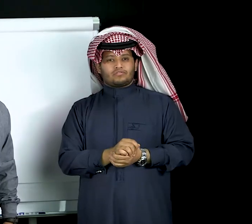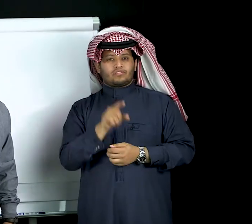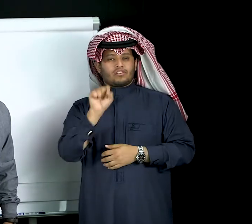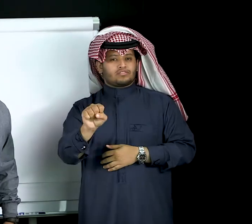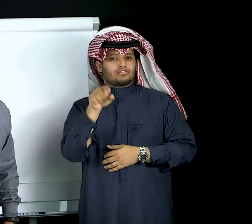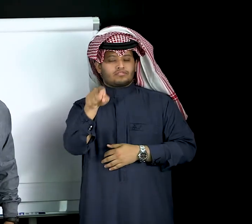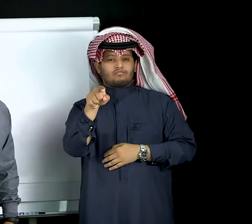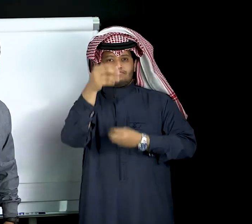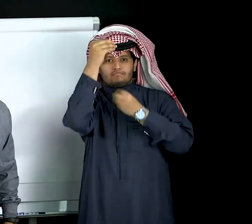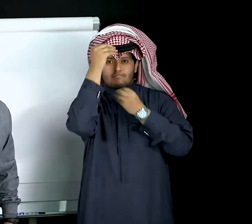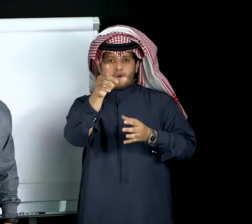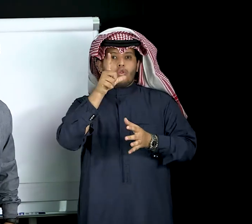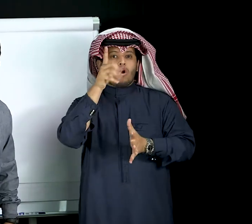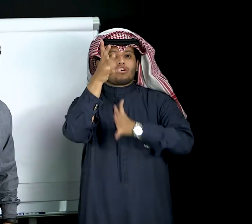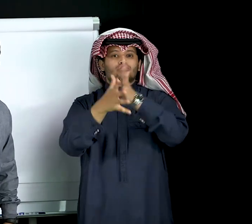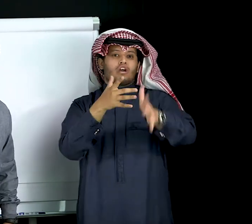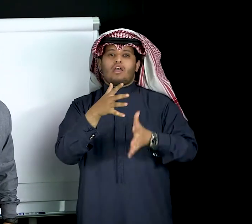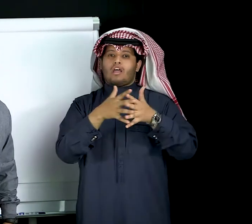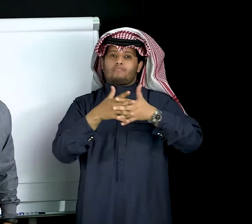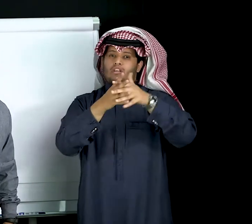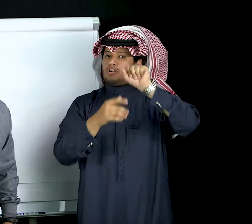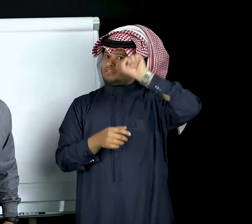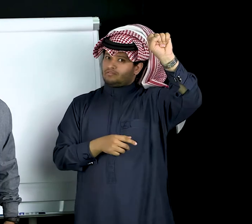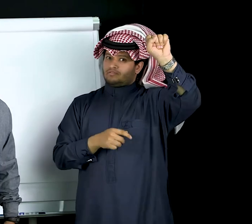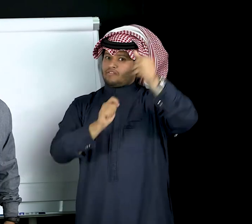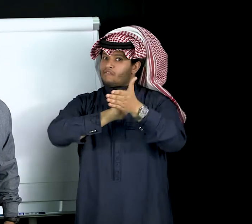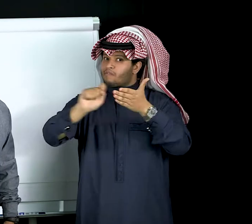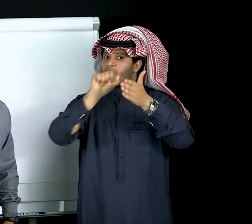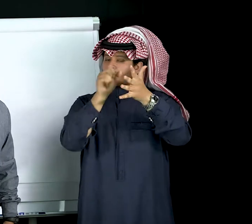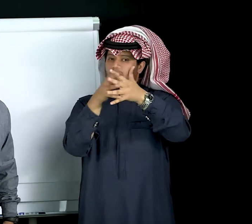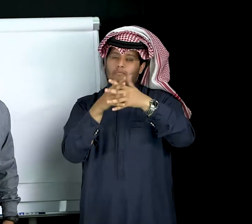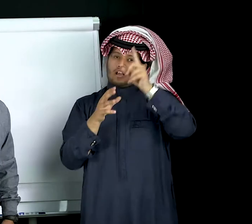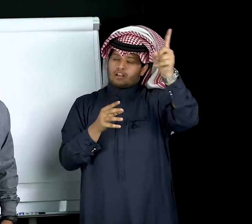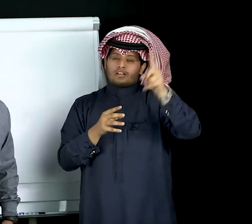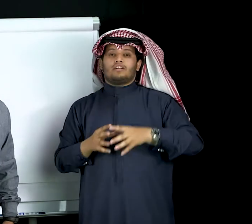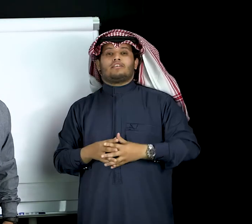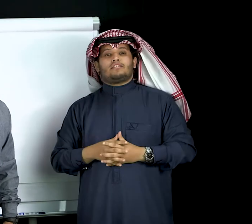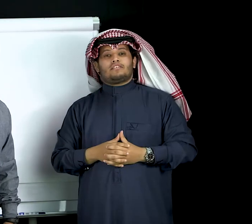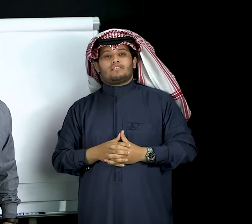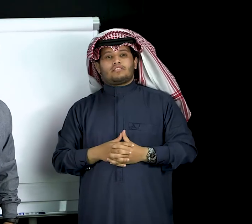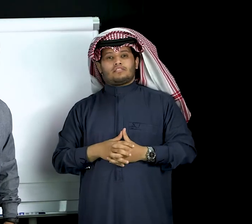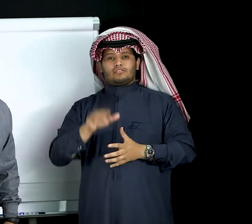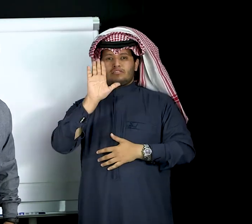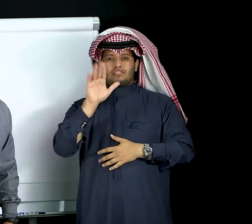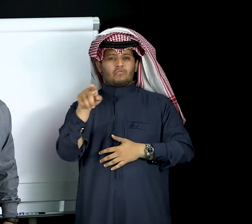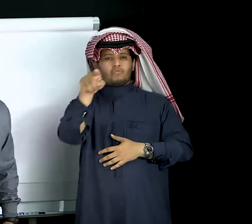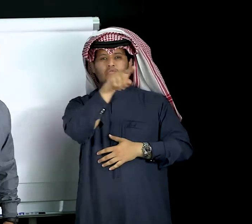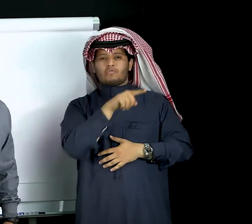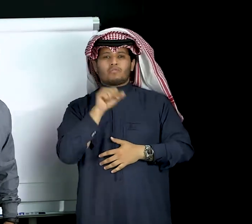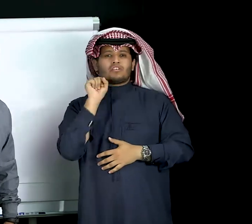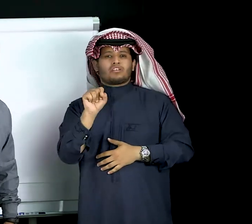of American Sign Language. There will be no intervention of